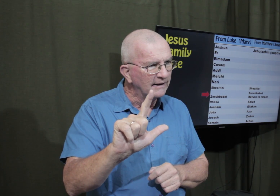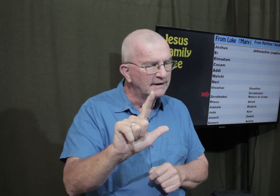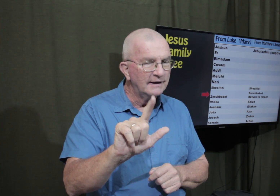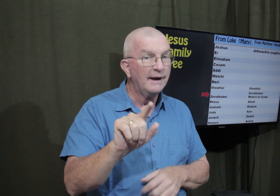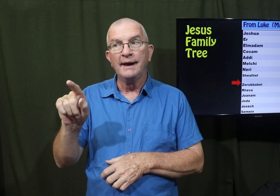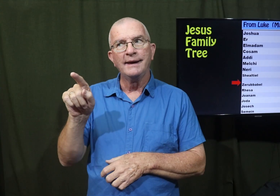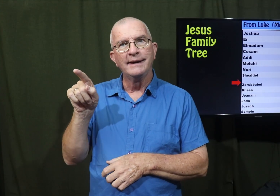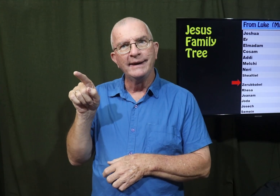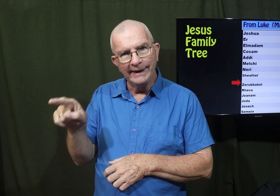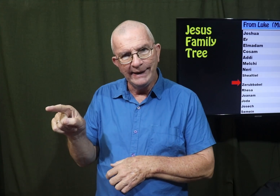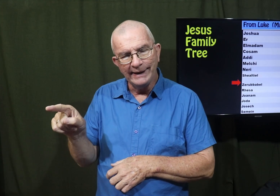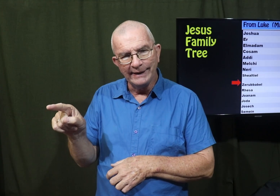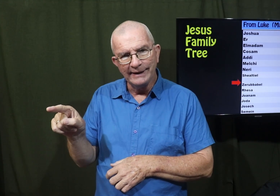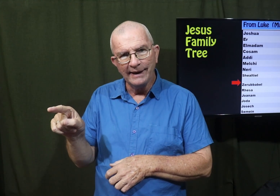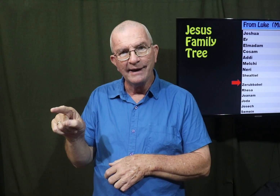Zerubbabel and he